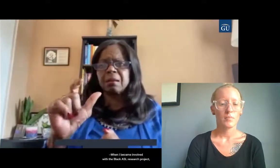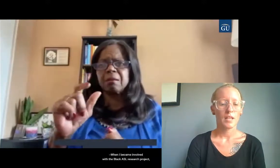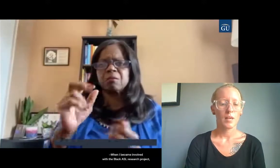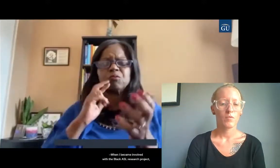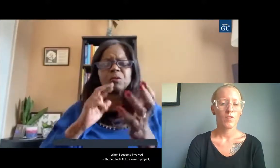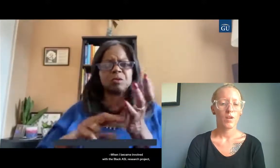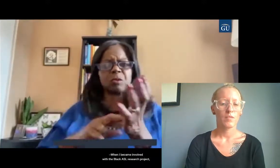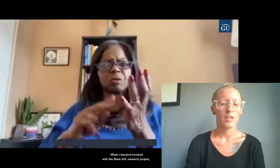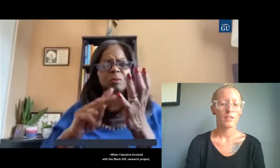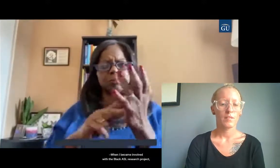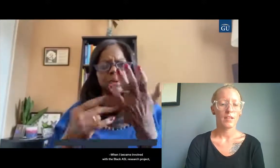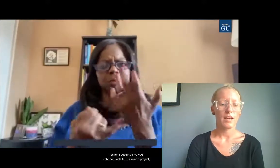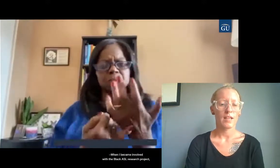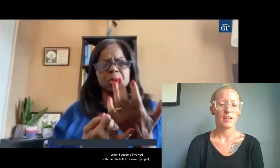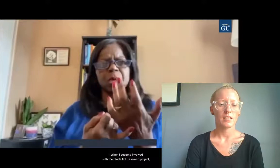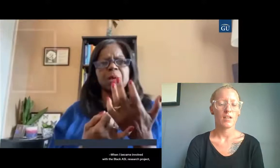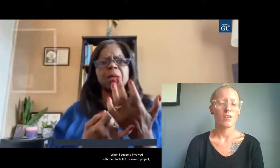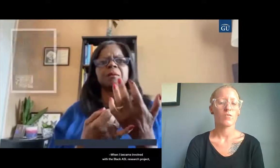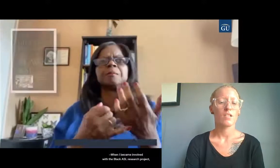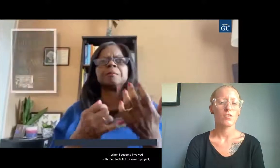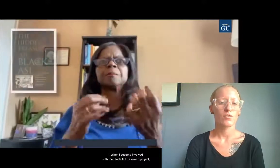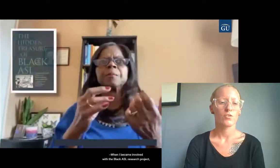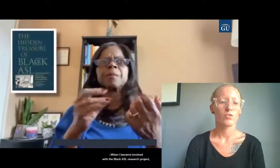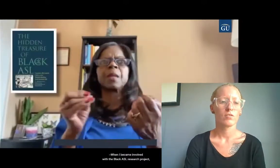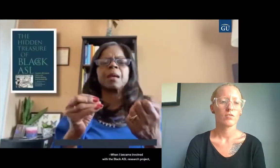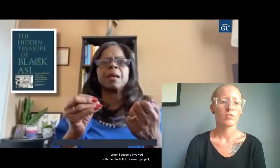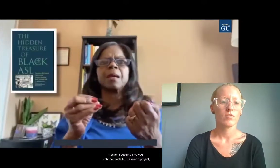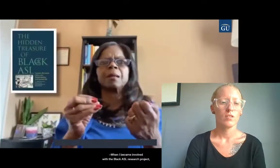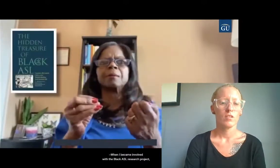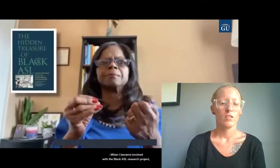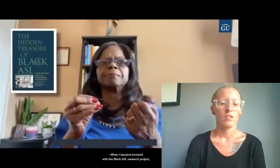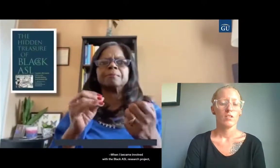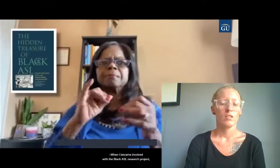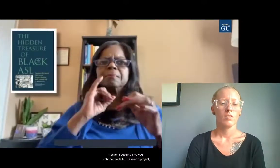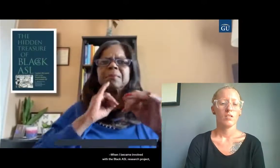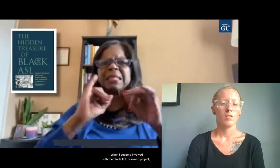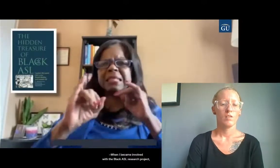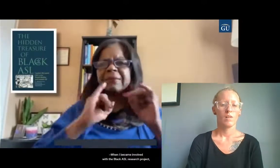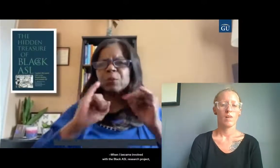when we became involved with the Black ASL research,